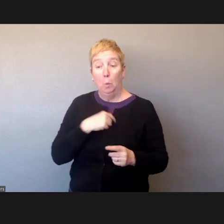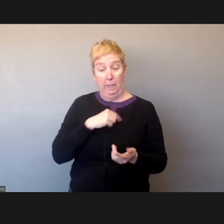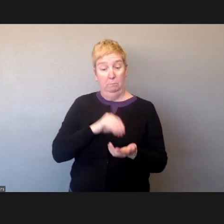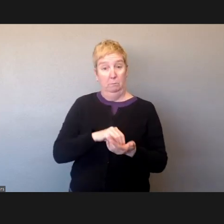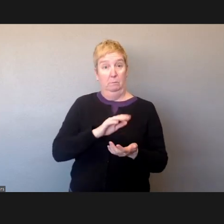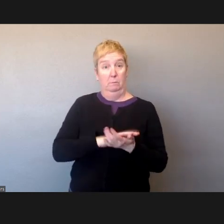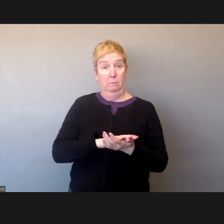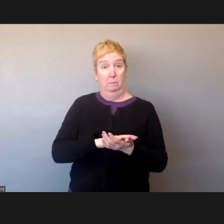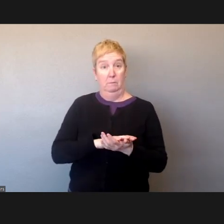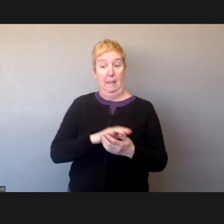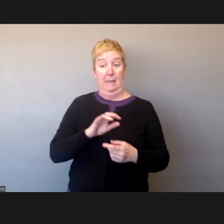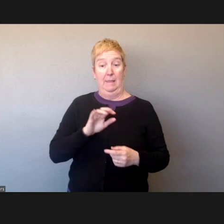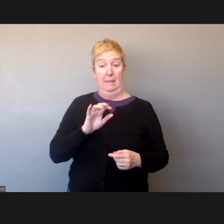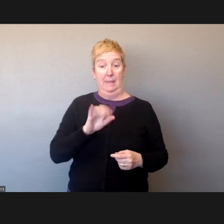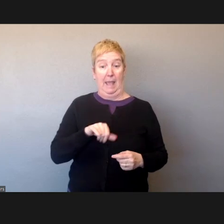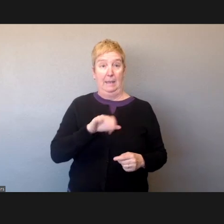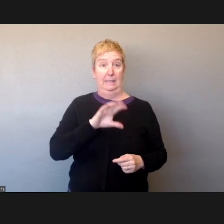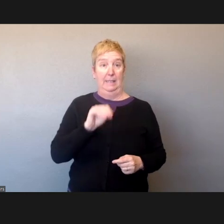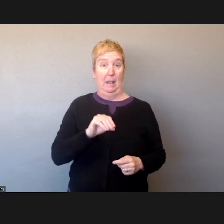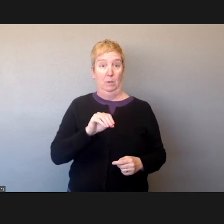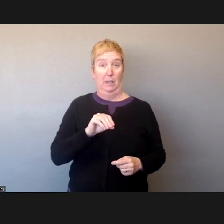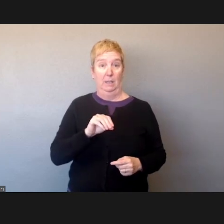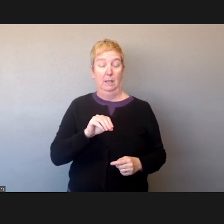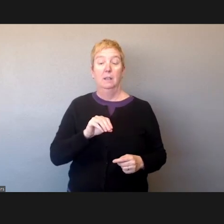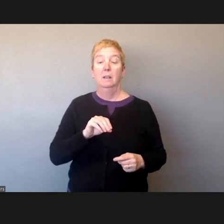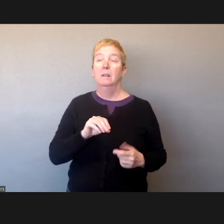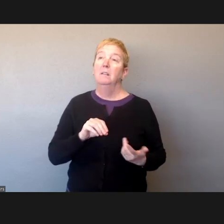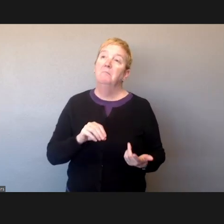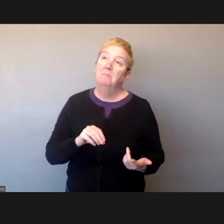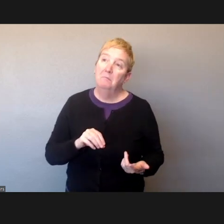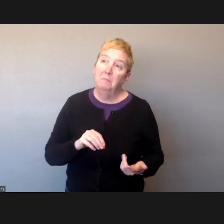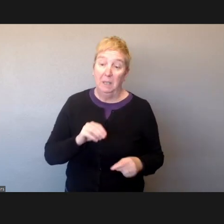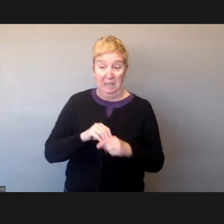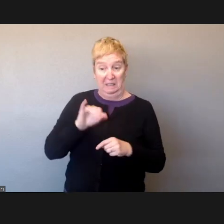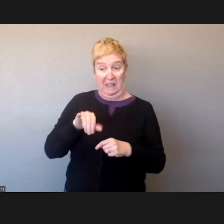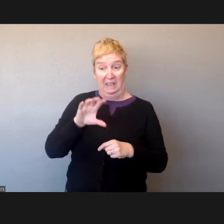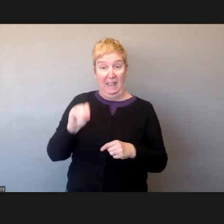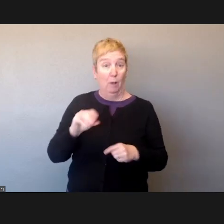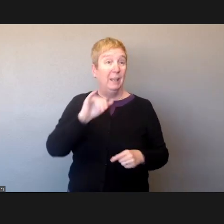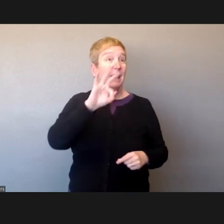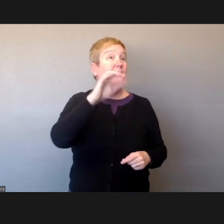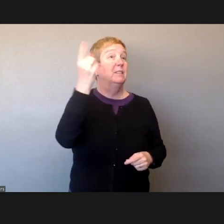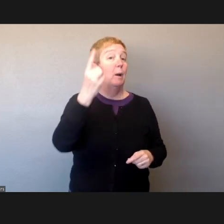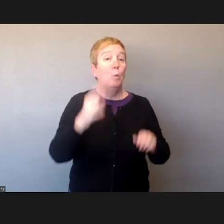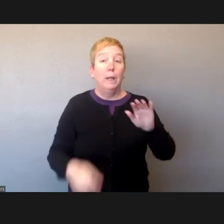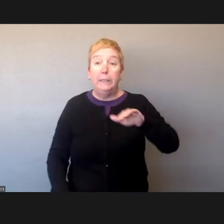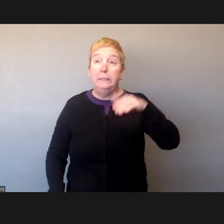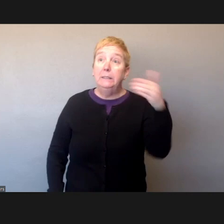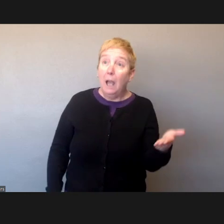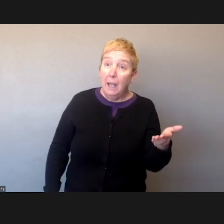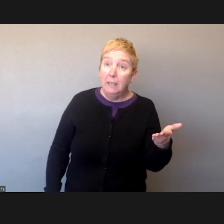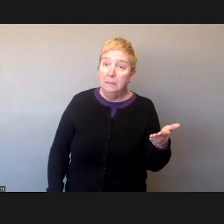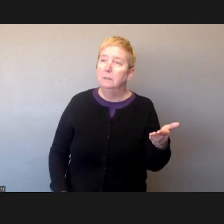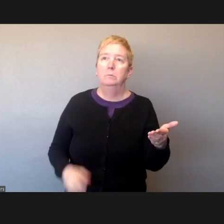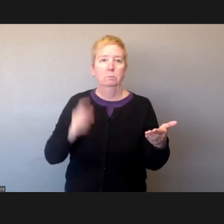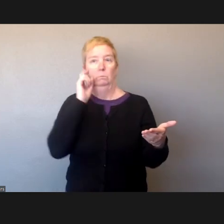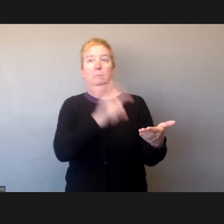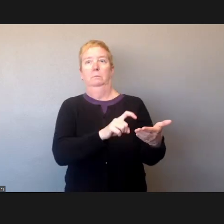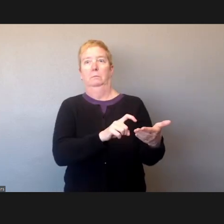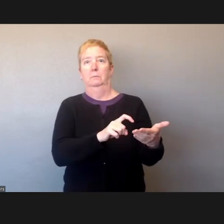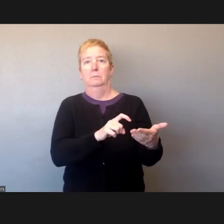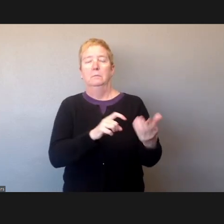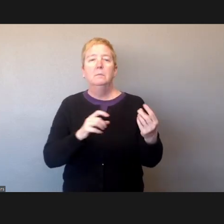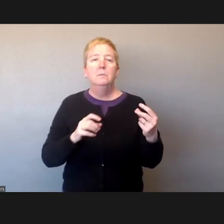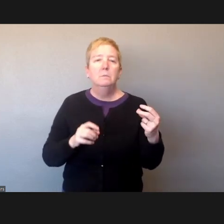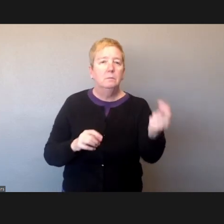know, in a county that small, someone dies, you know, 2 to 5 times a year, but not every day. And so